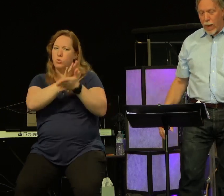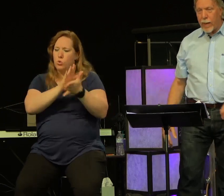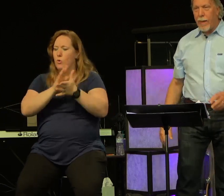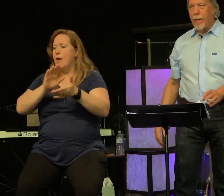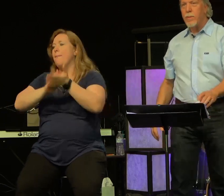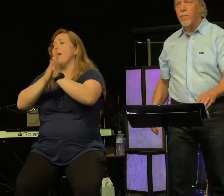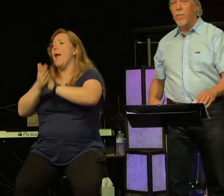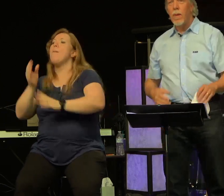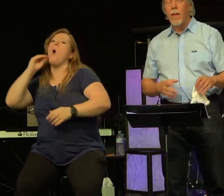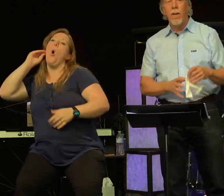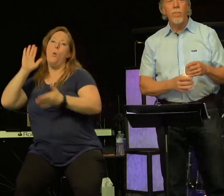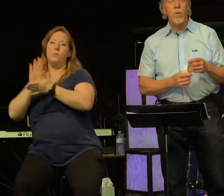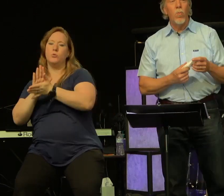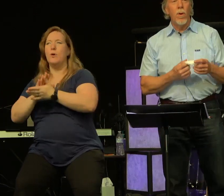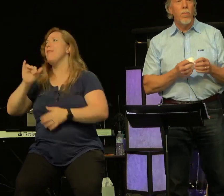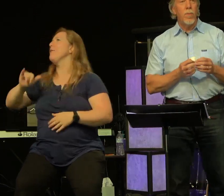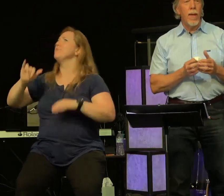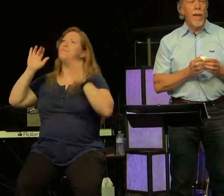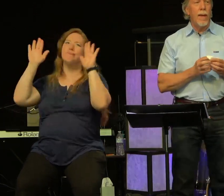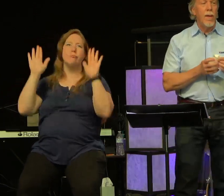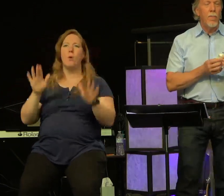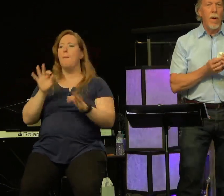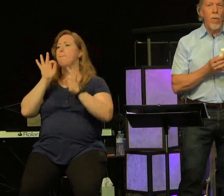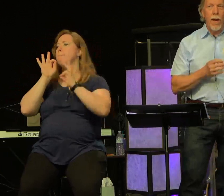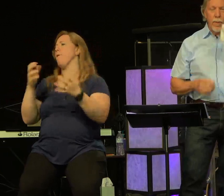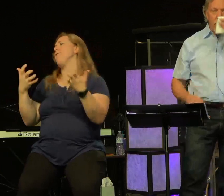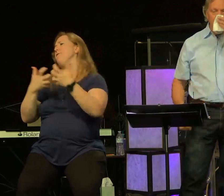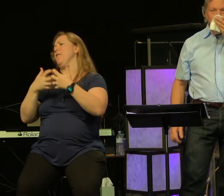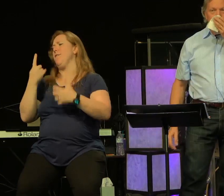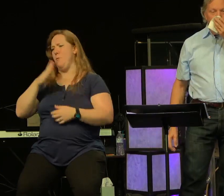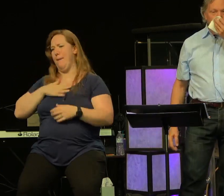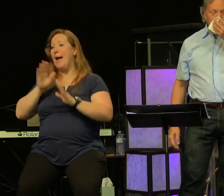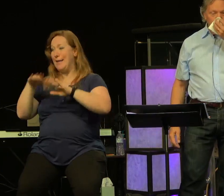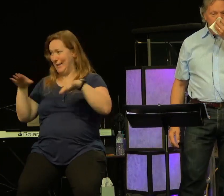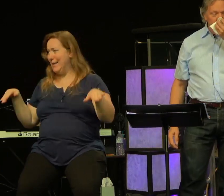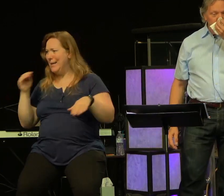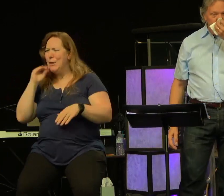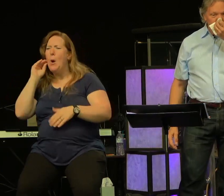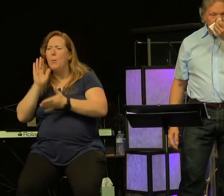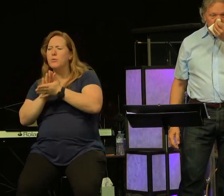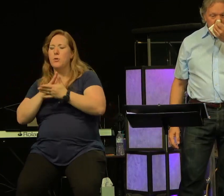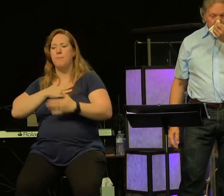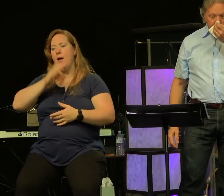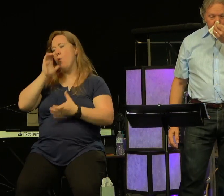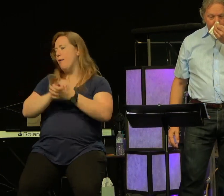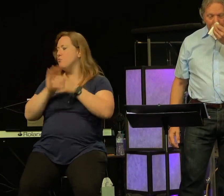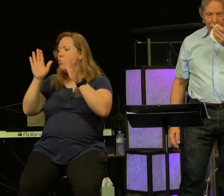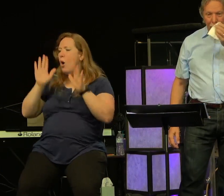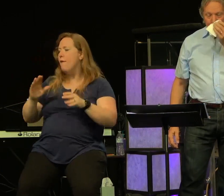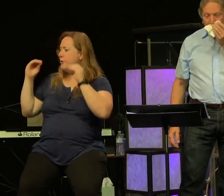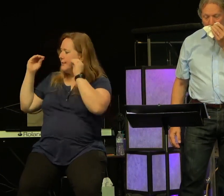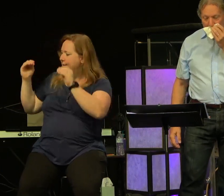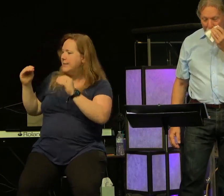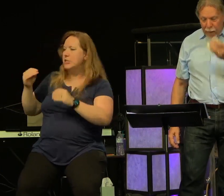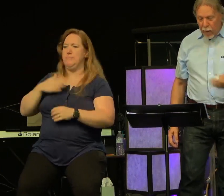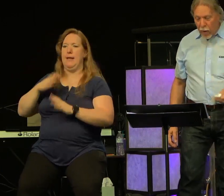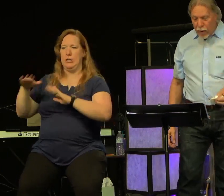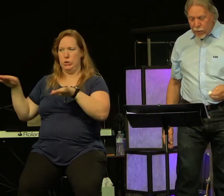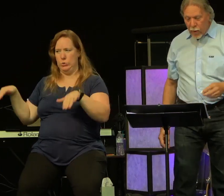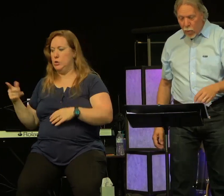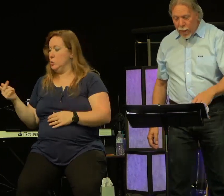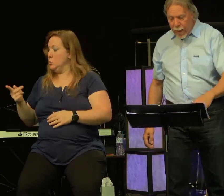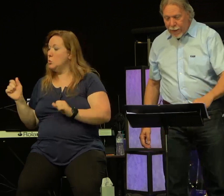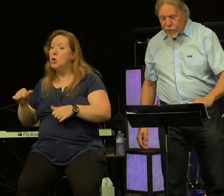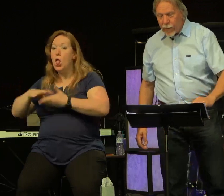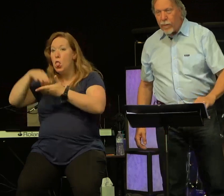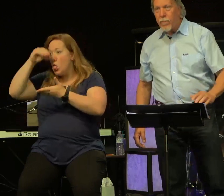for my kids. It was a wonderful thing. My wife did a wonderful job with them, and they could learn at their